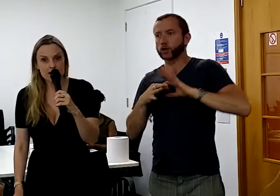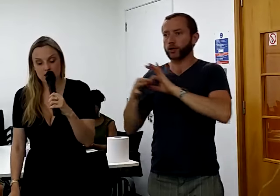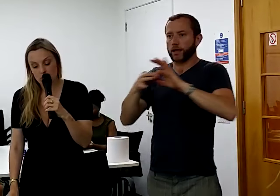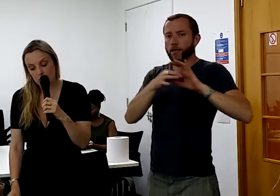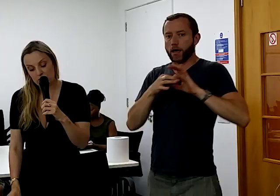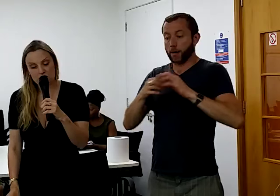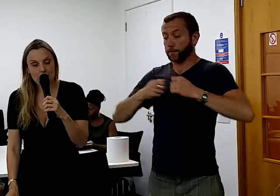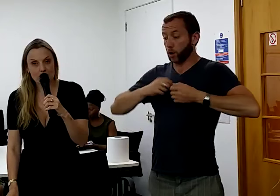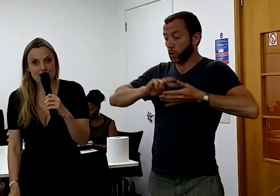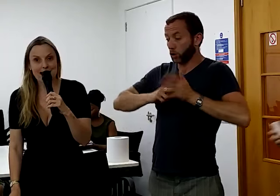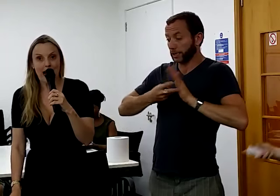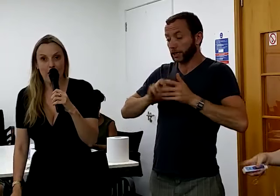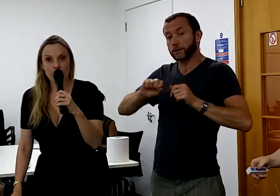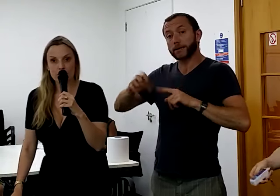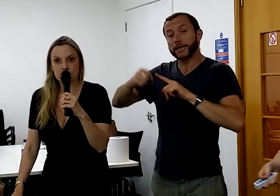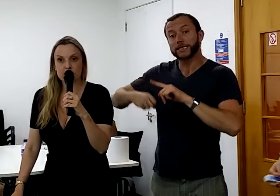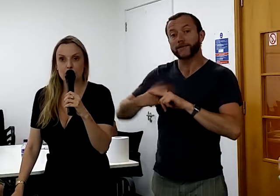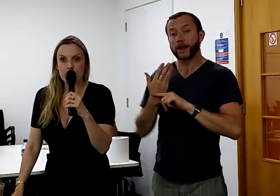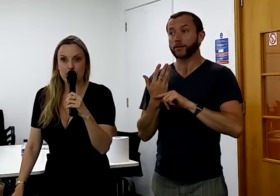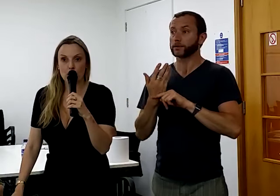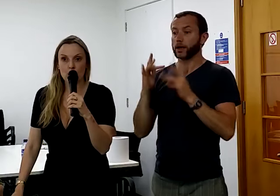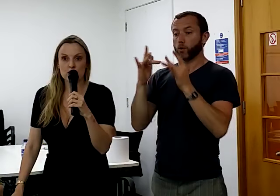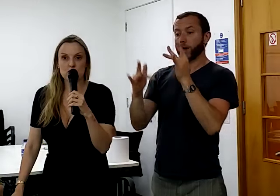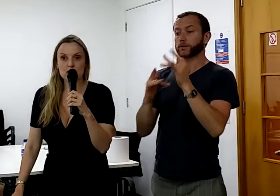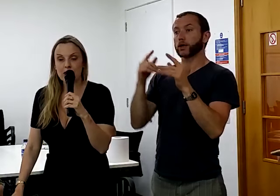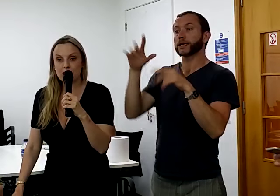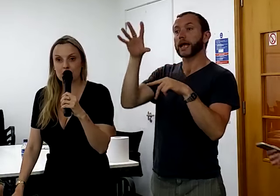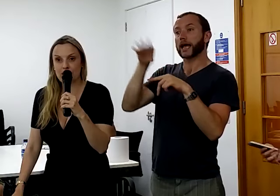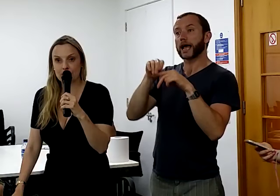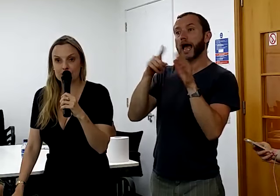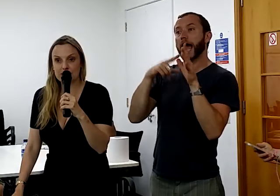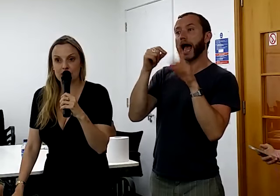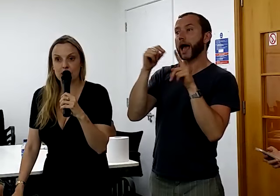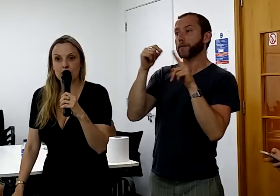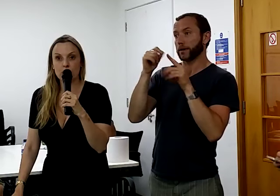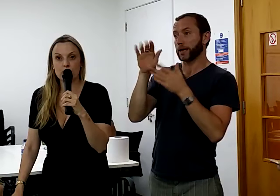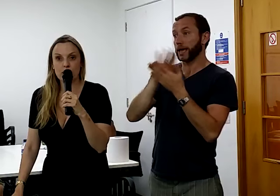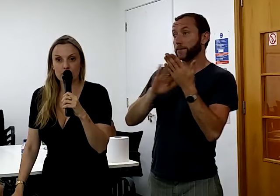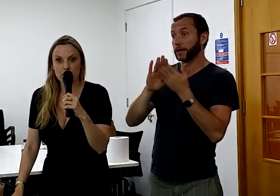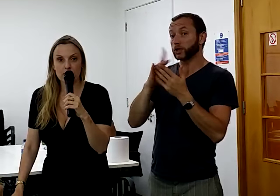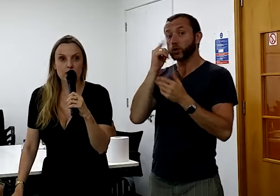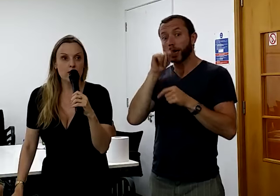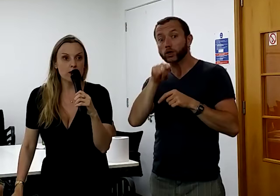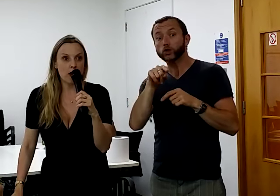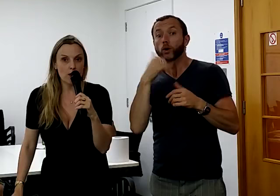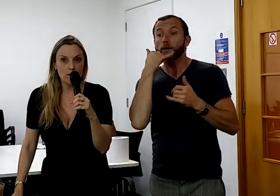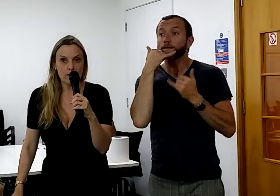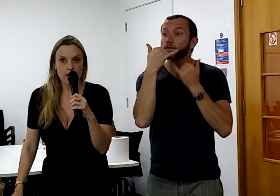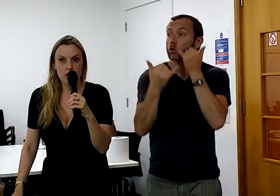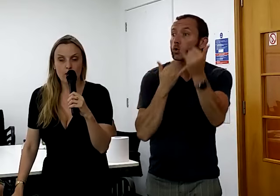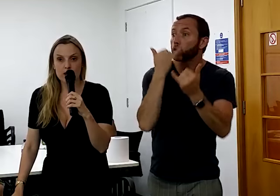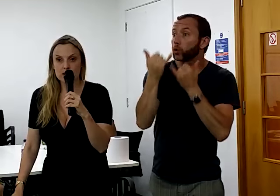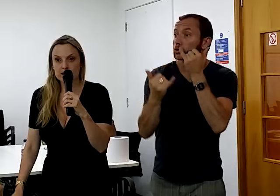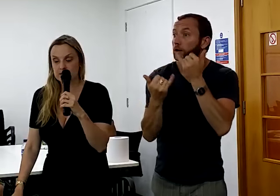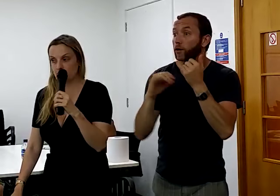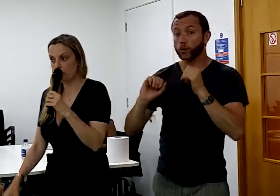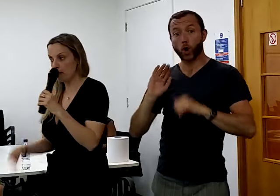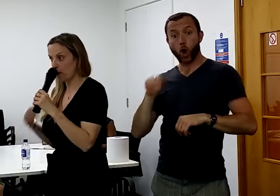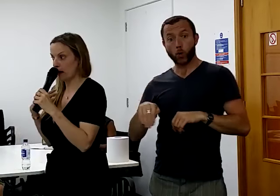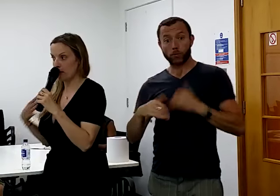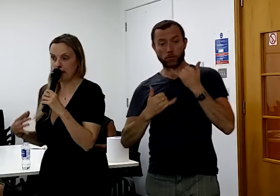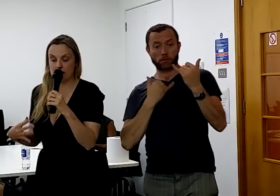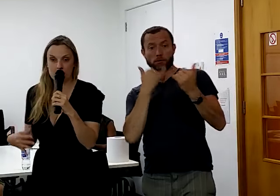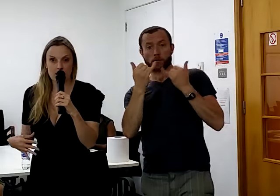At Momentum, we've developed this app so people can do telephone canvassing from the comfort of their own home, which